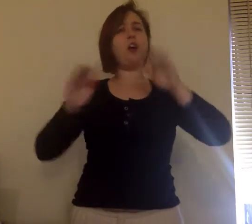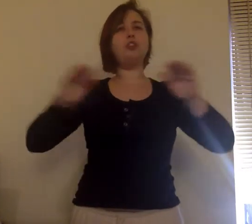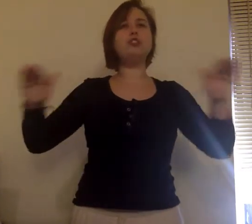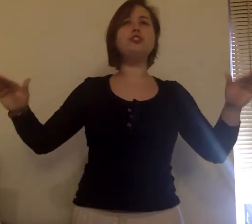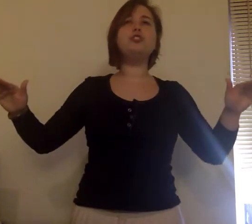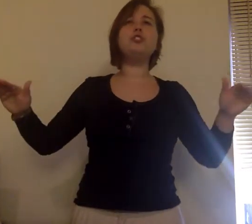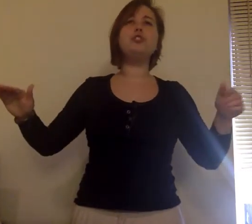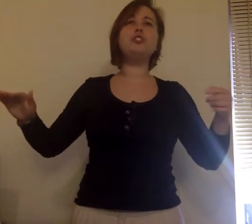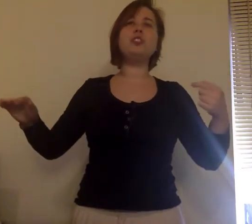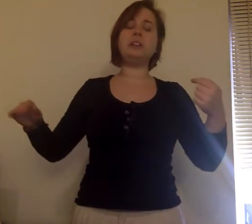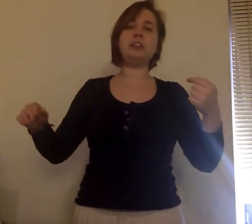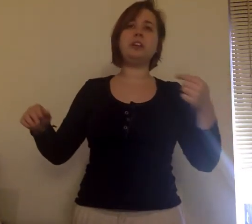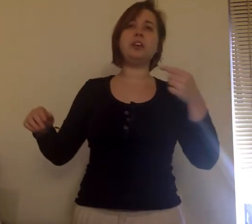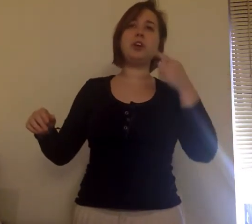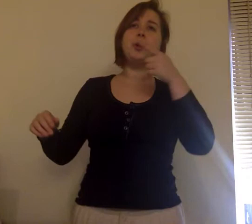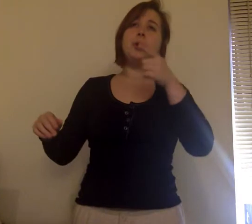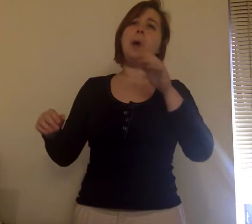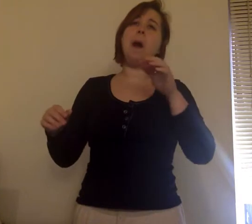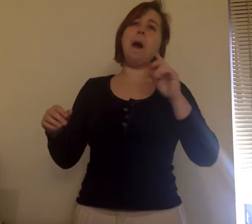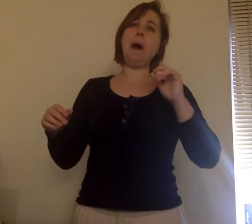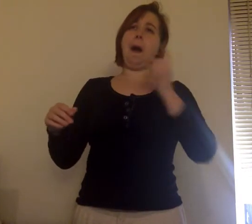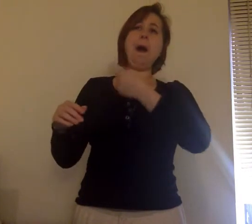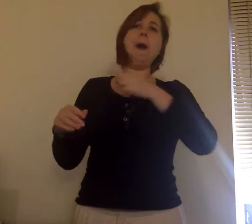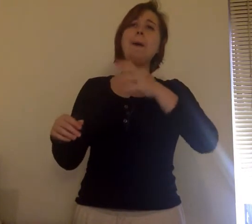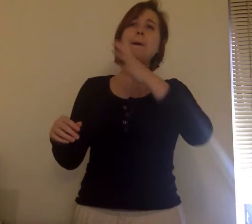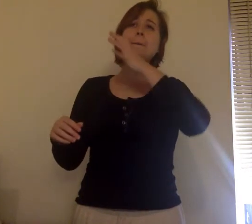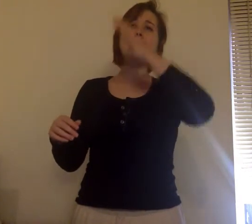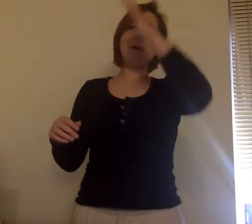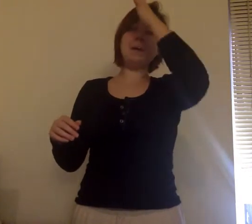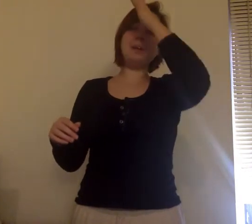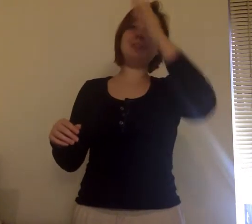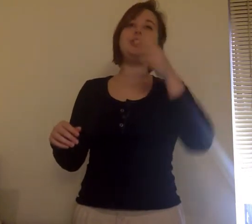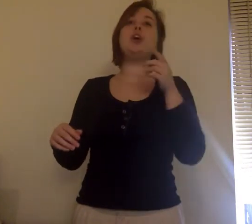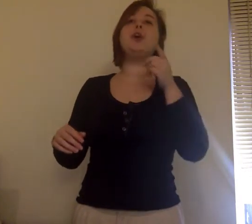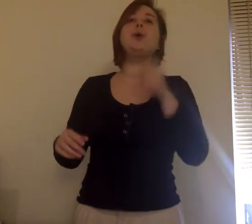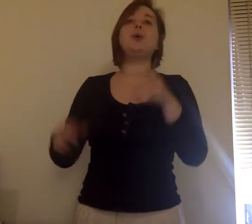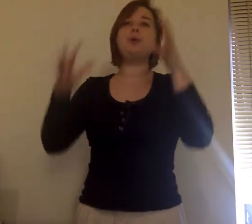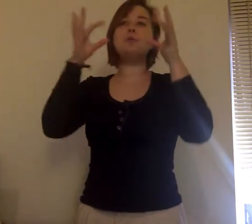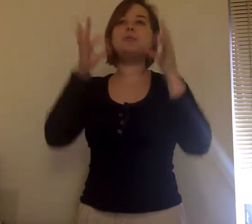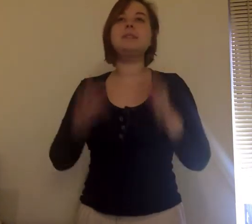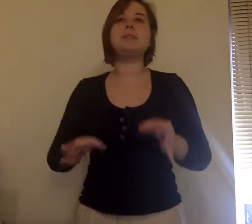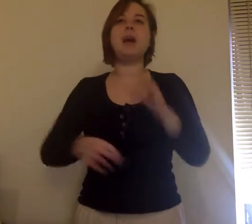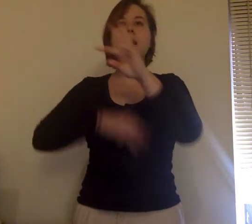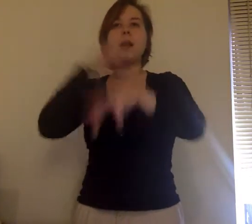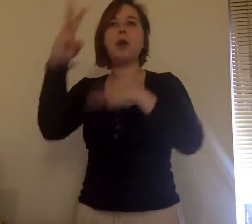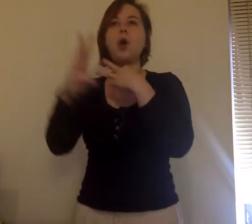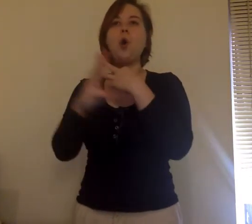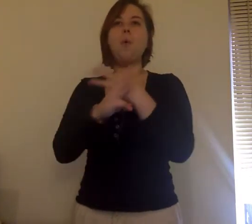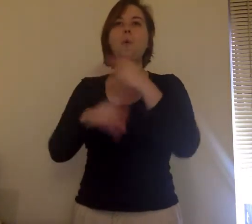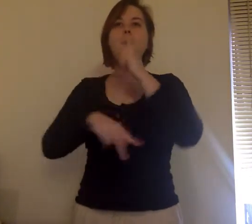You are deciding what kind of a world we are growing up in. Parents should be able to comfort their children by